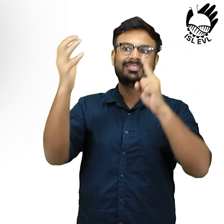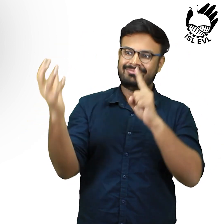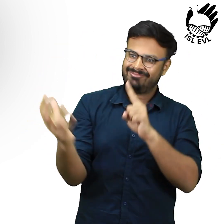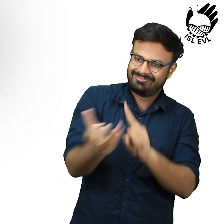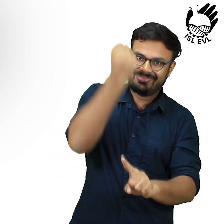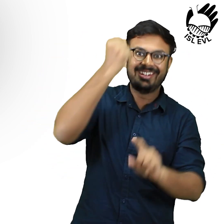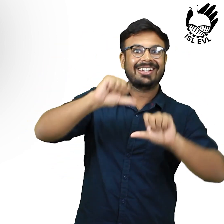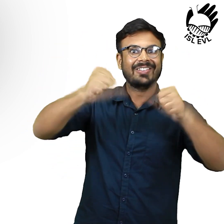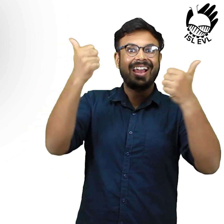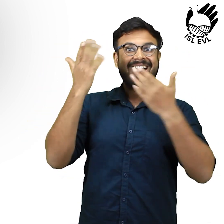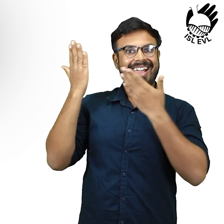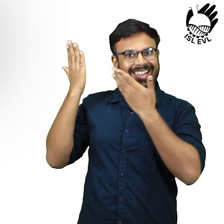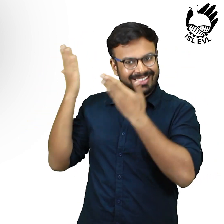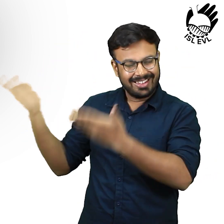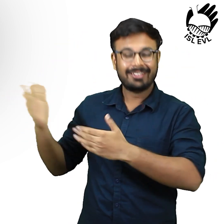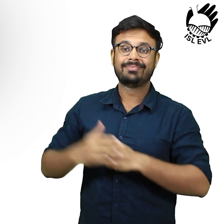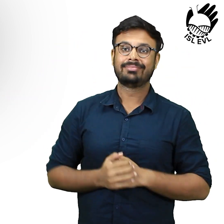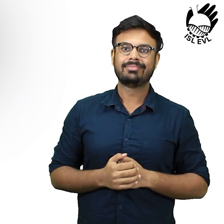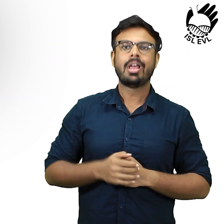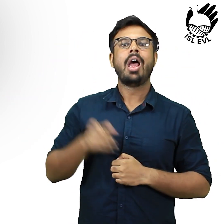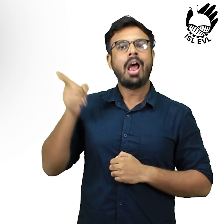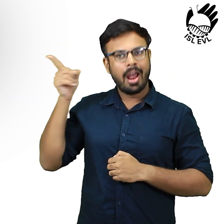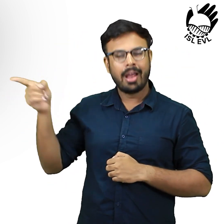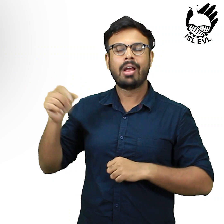This process was called crystallography.